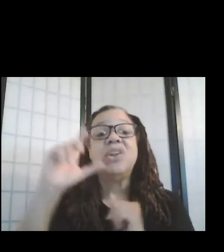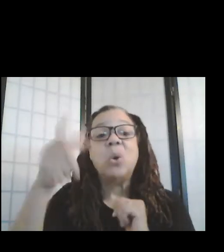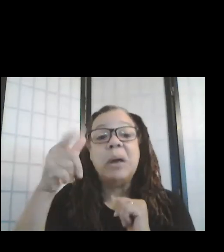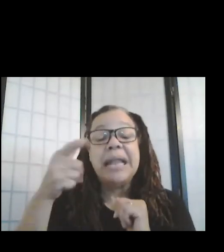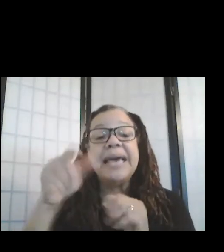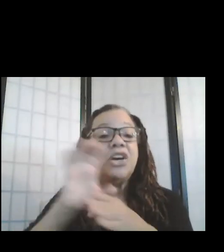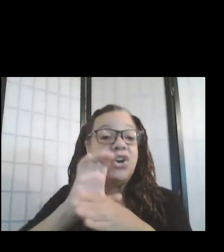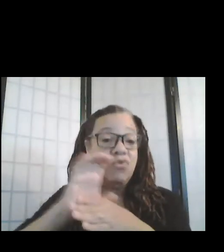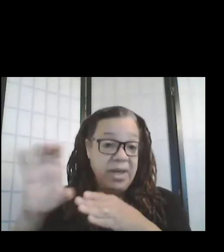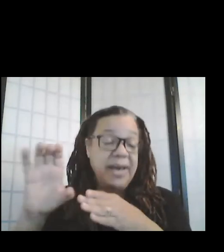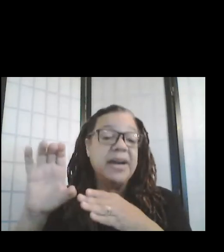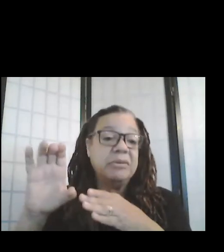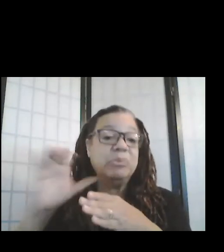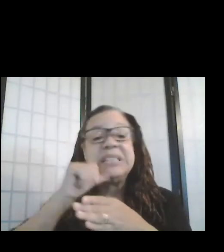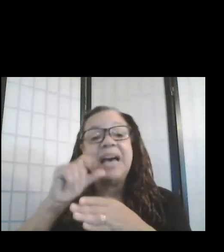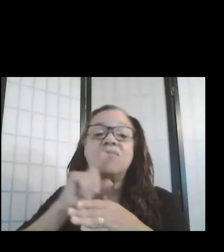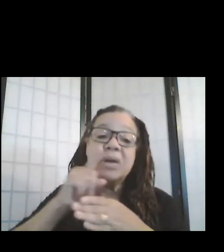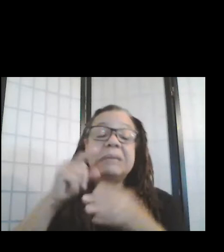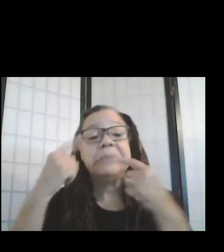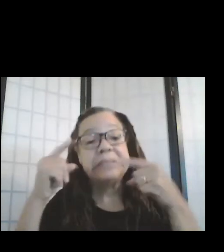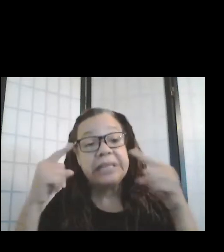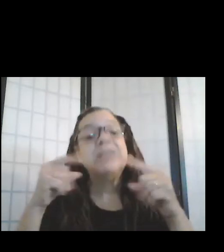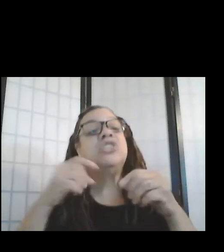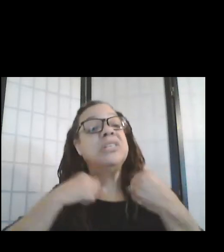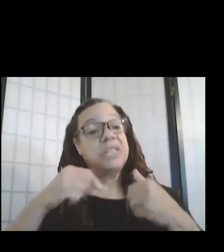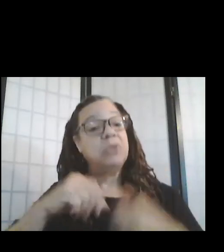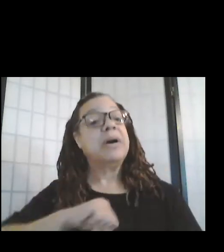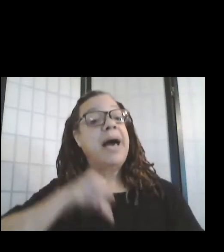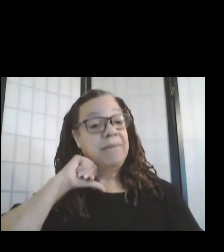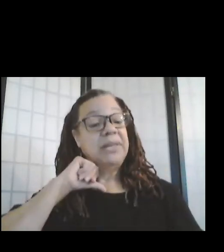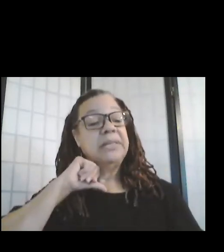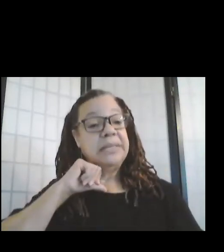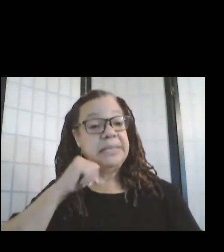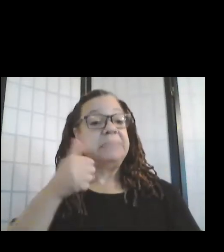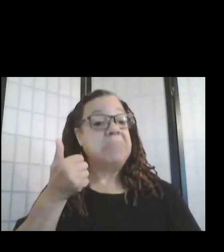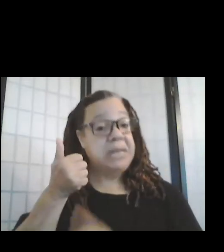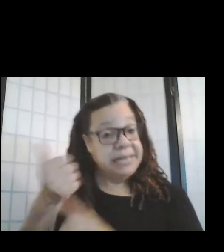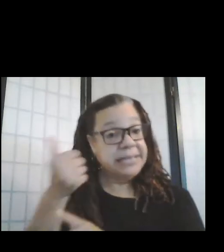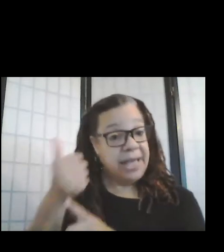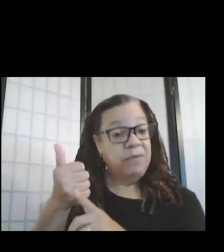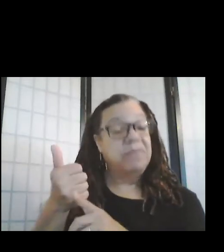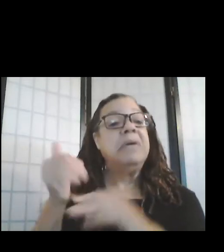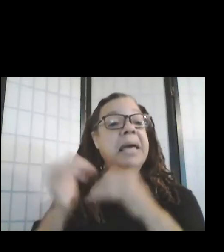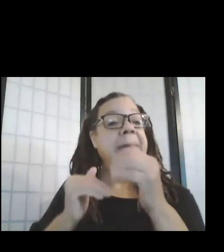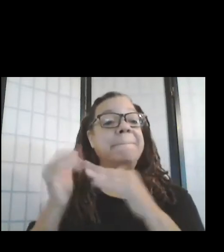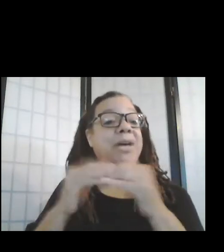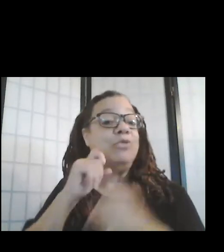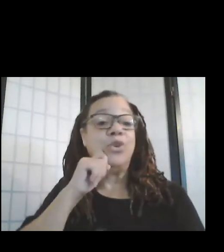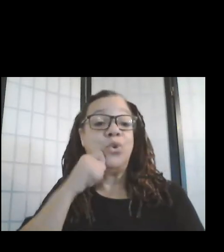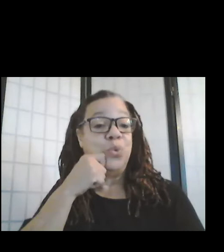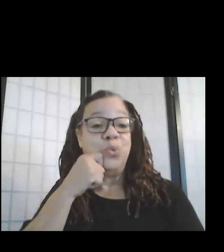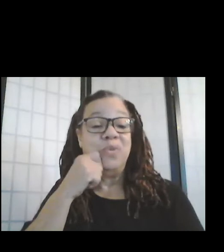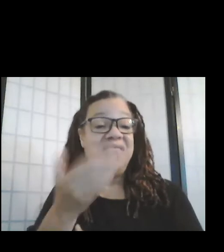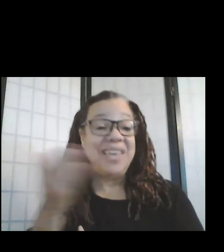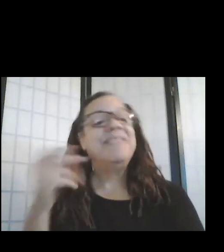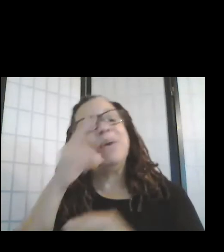such heights, that she was able to have confidence in herself and build this cool thing that was